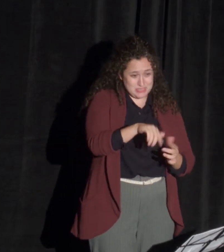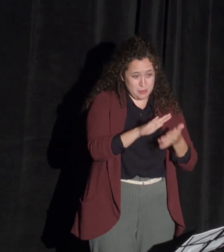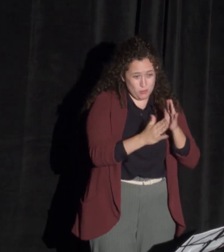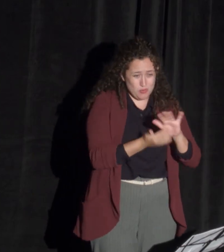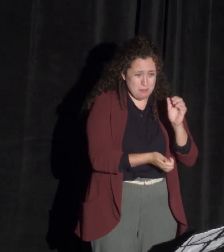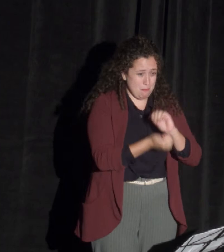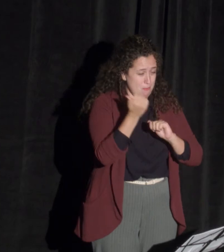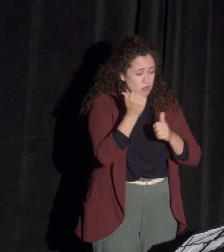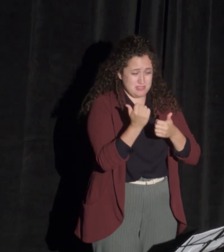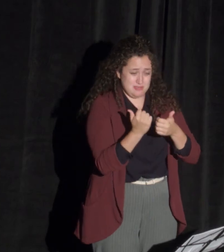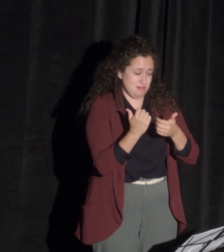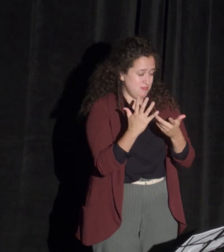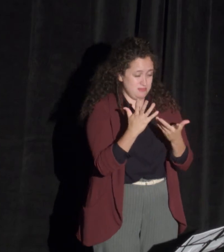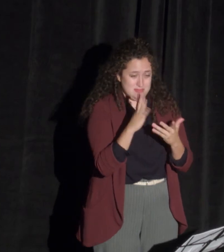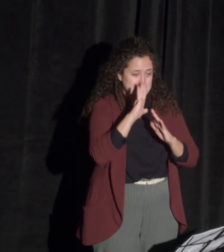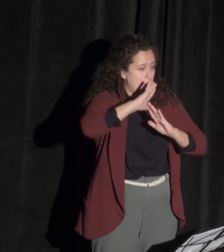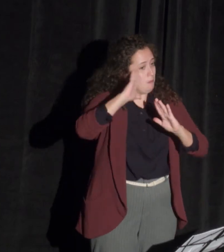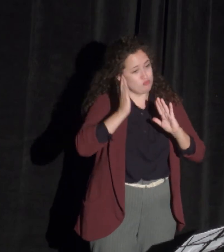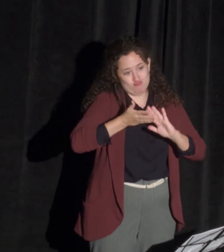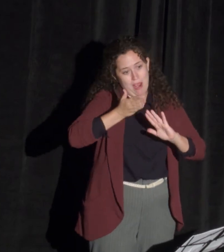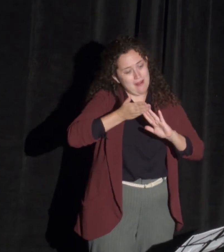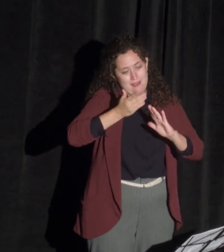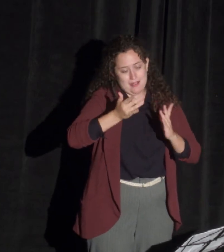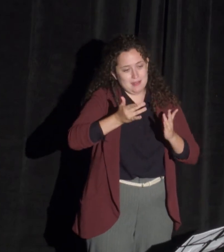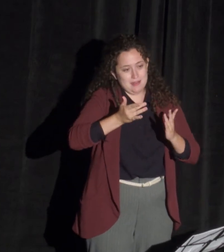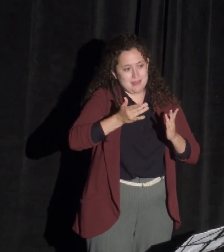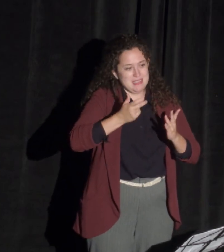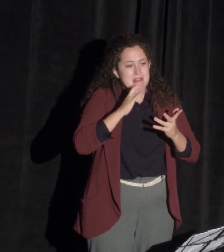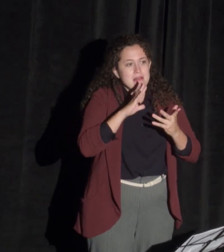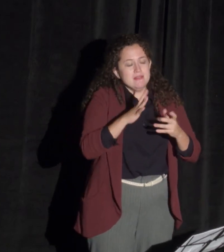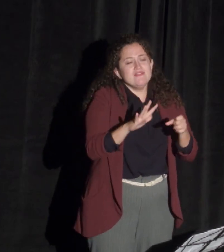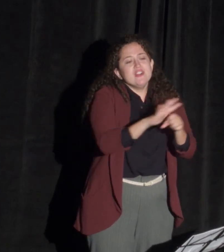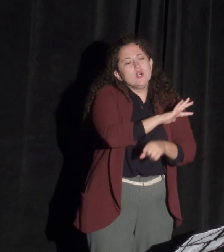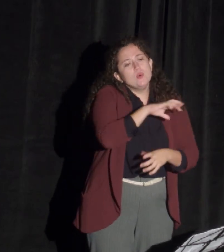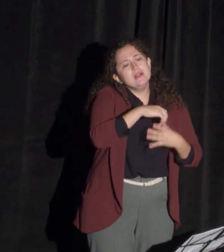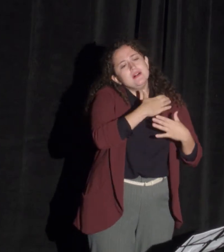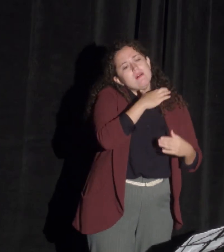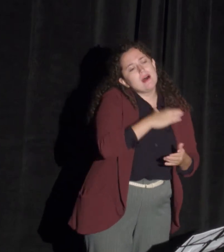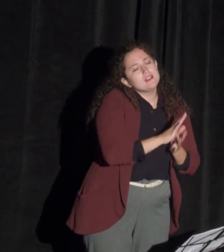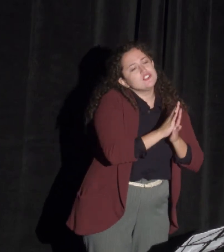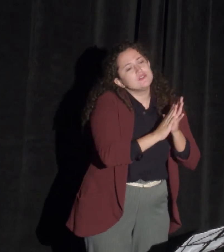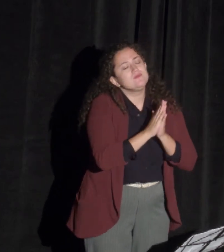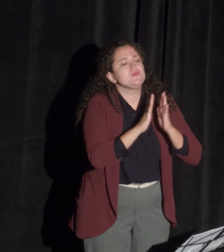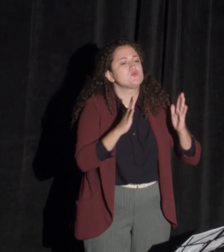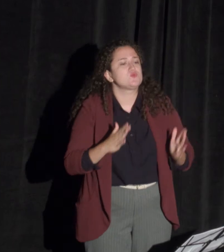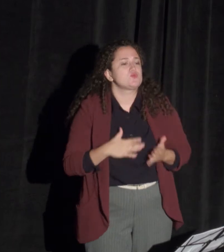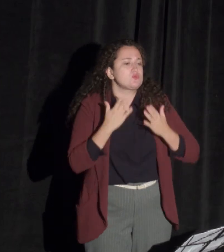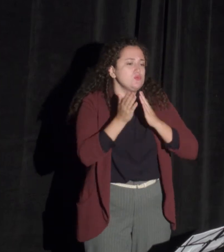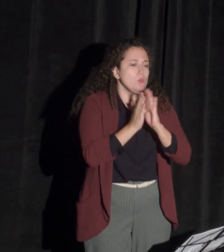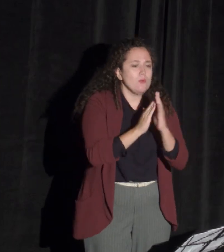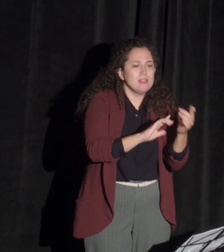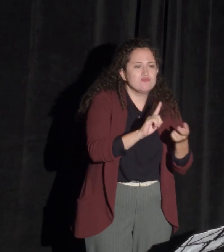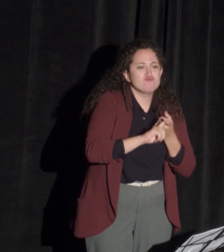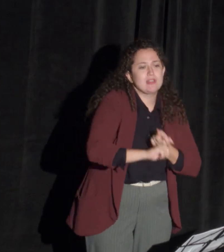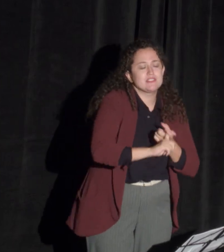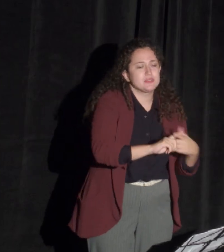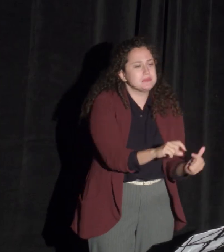with compassion, joy, imagination, friendship, and love. We've received a tremendous outpouring